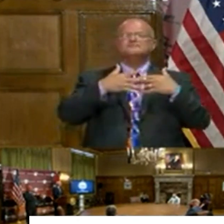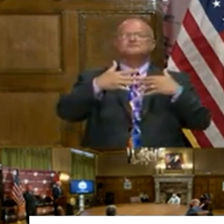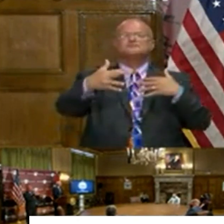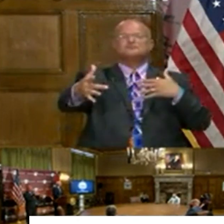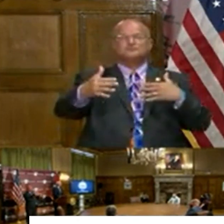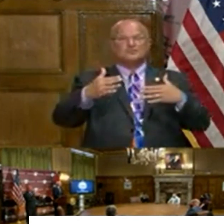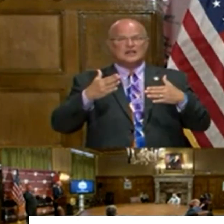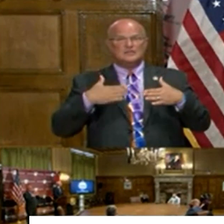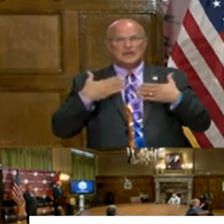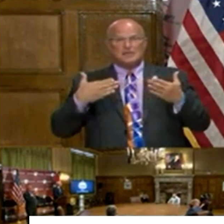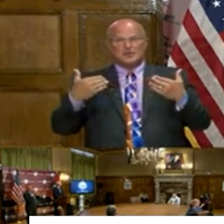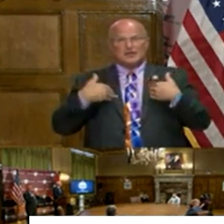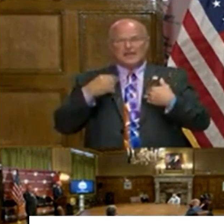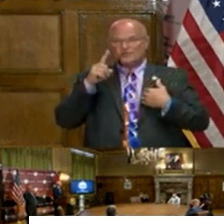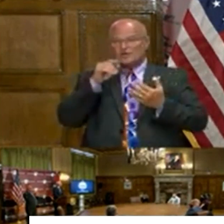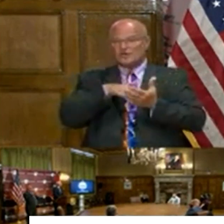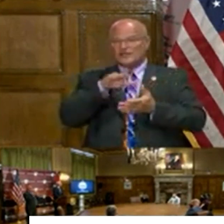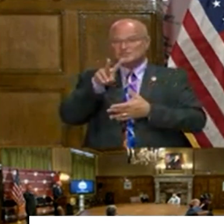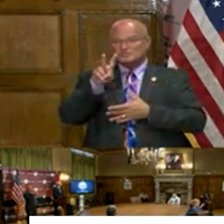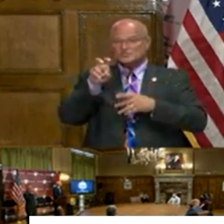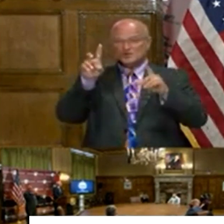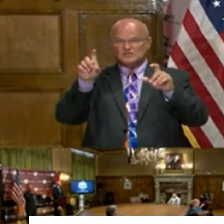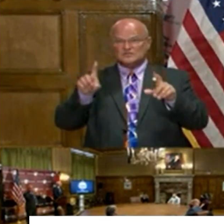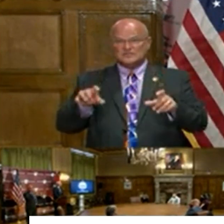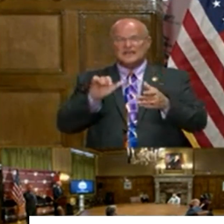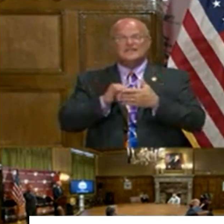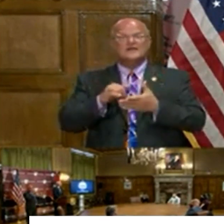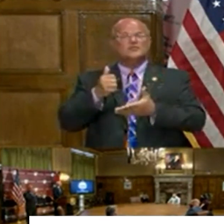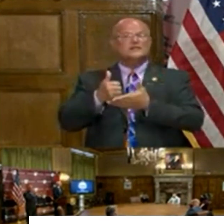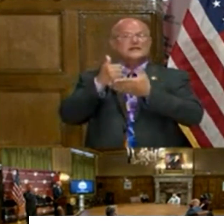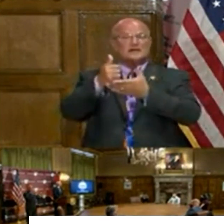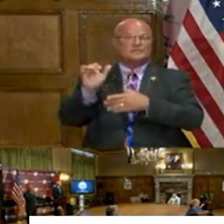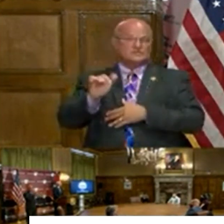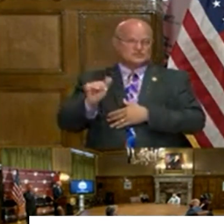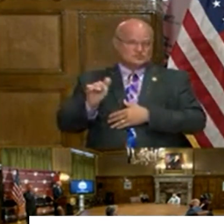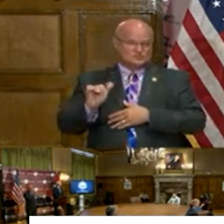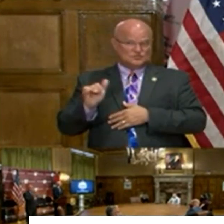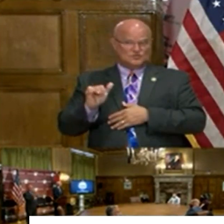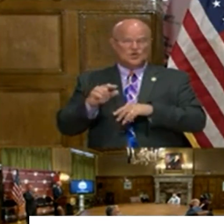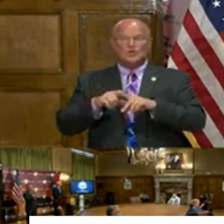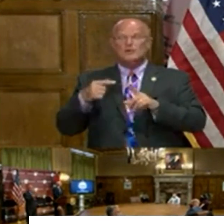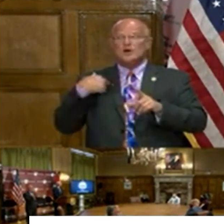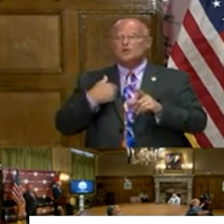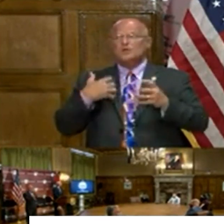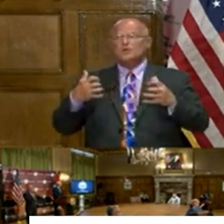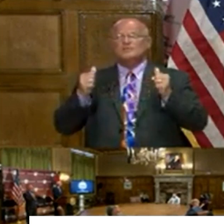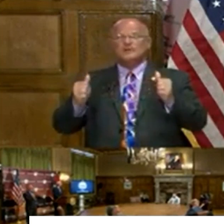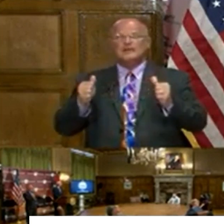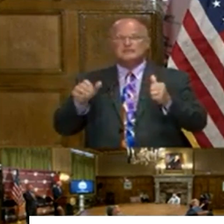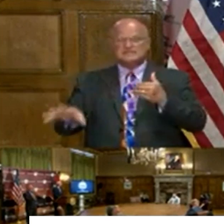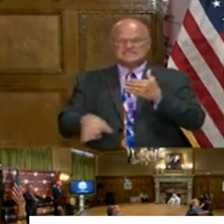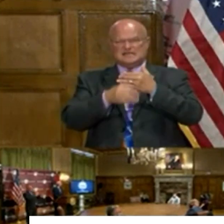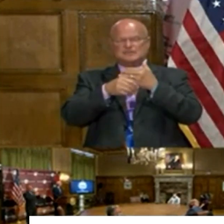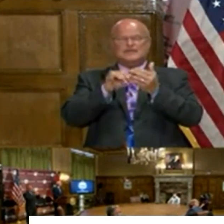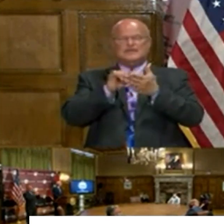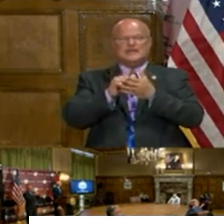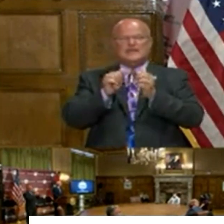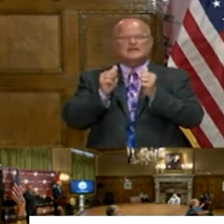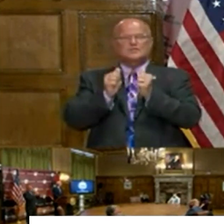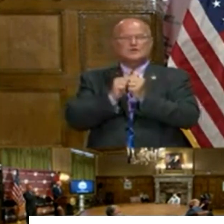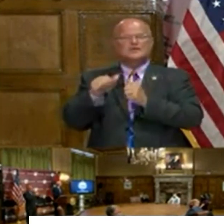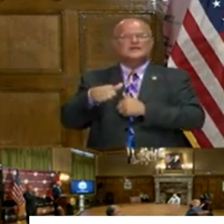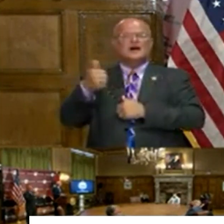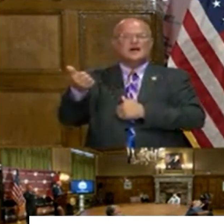glad we've got 1,200 tests. That will be very helpful to us, but we want to be able to supplement that with